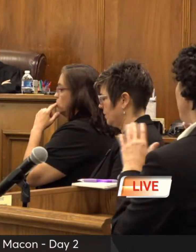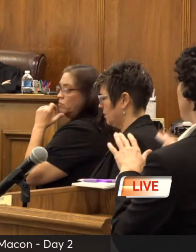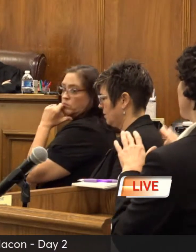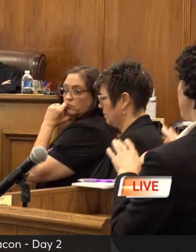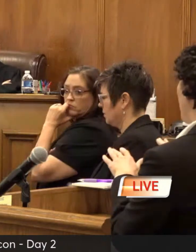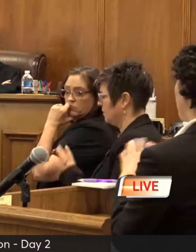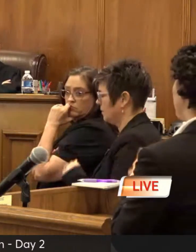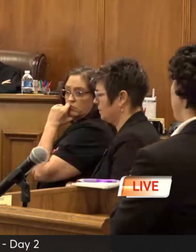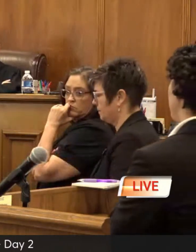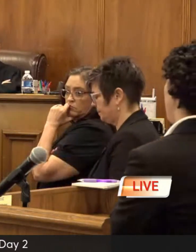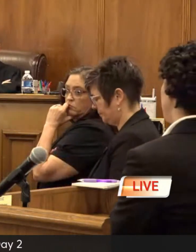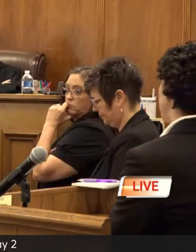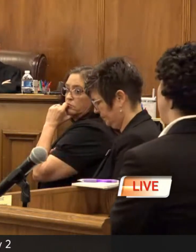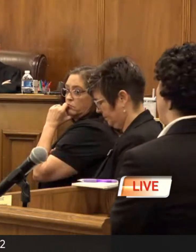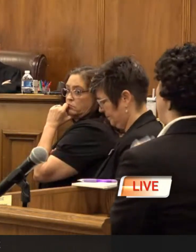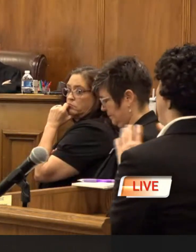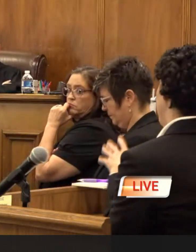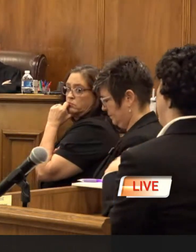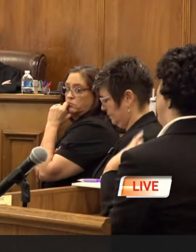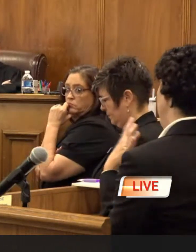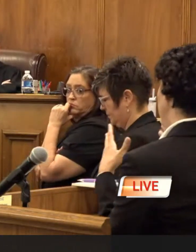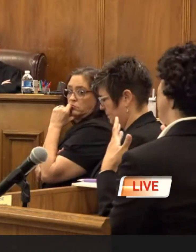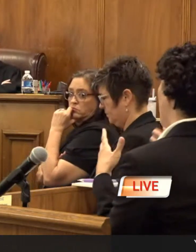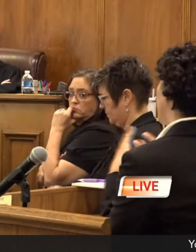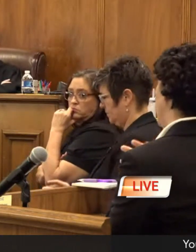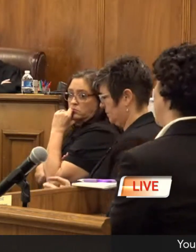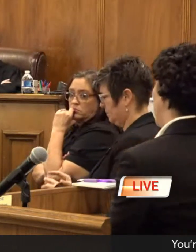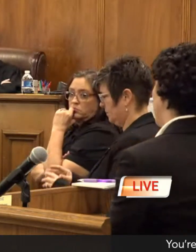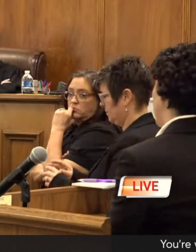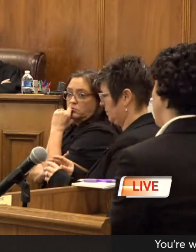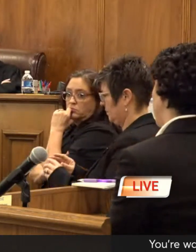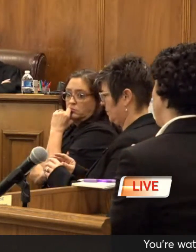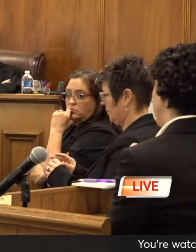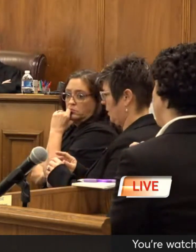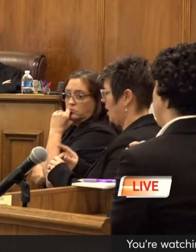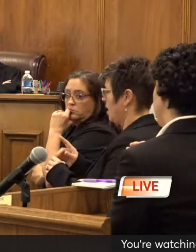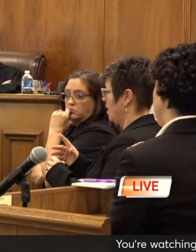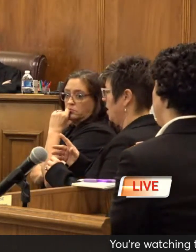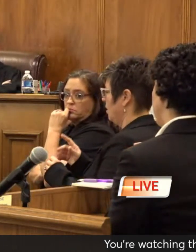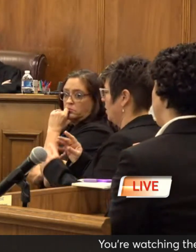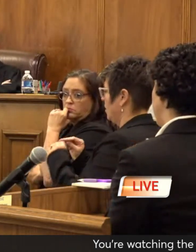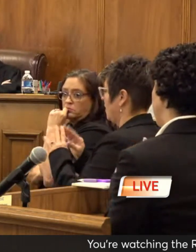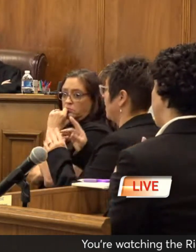So you saw, you saw her hurting herself?